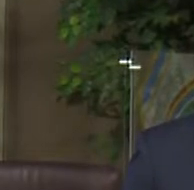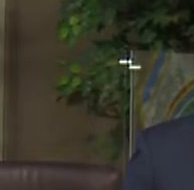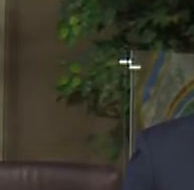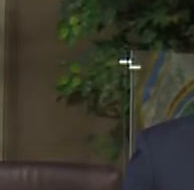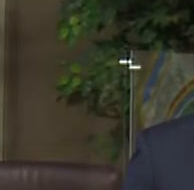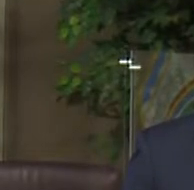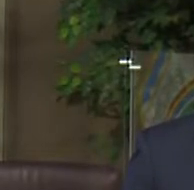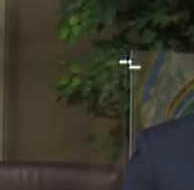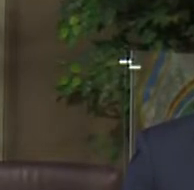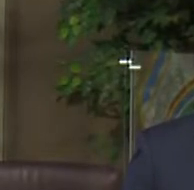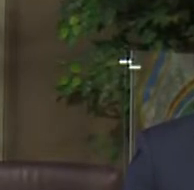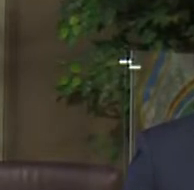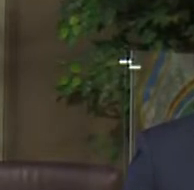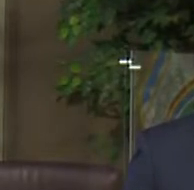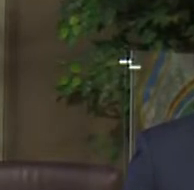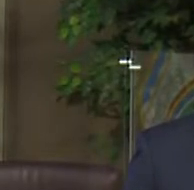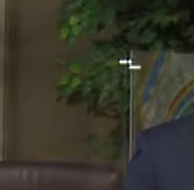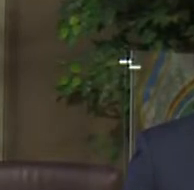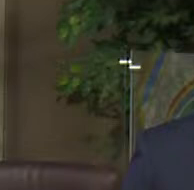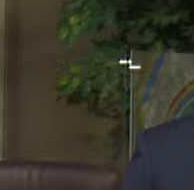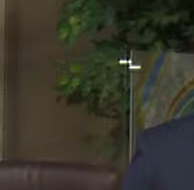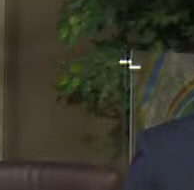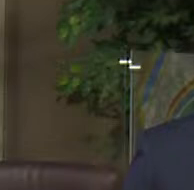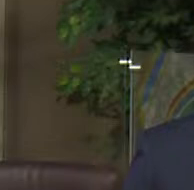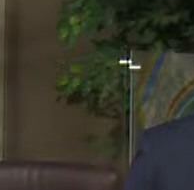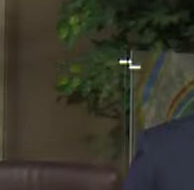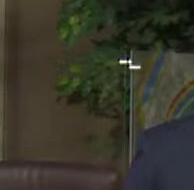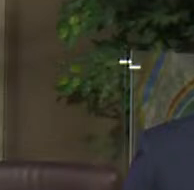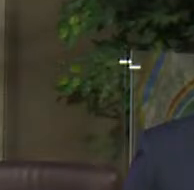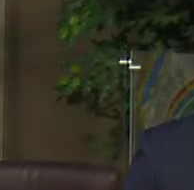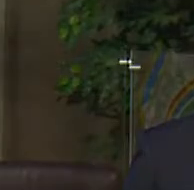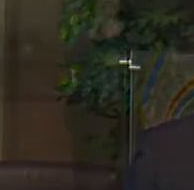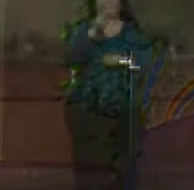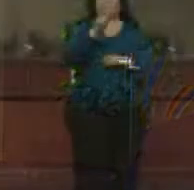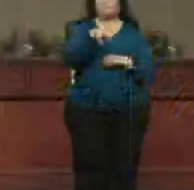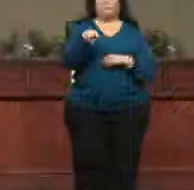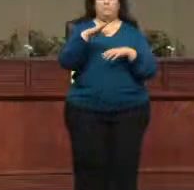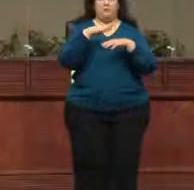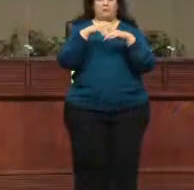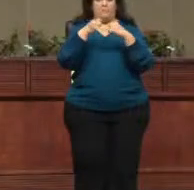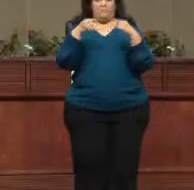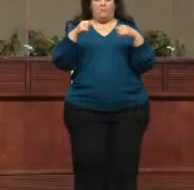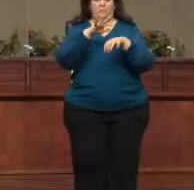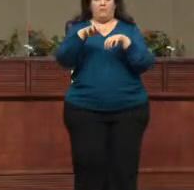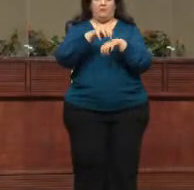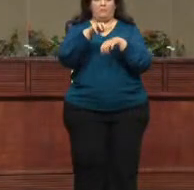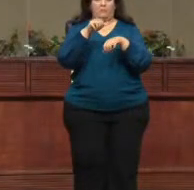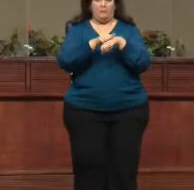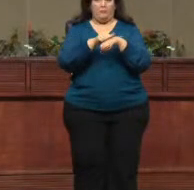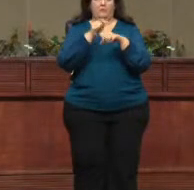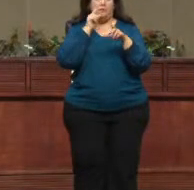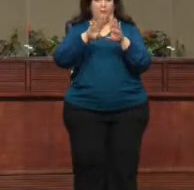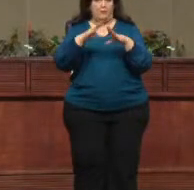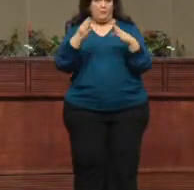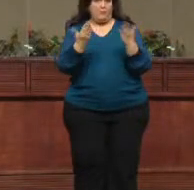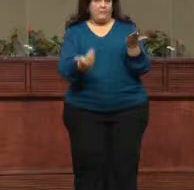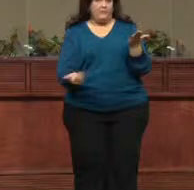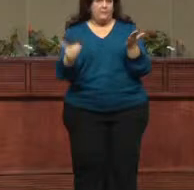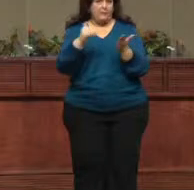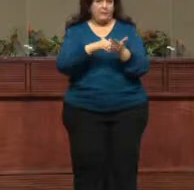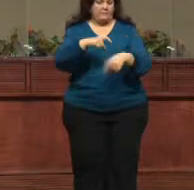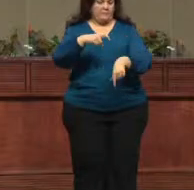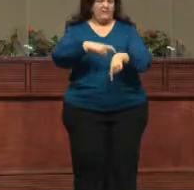community. On Monday, February 22nd, online appointments will reopen at